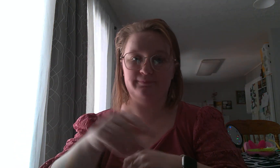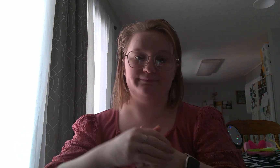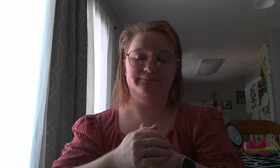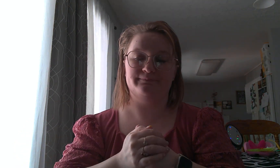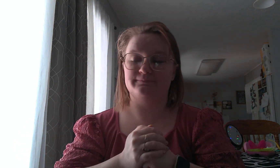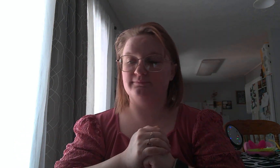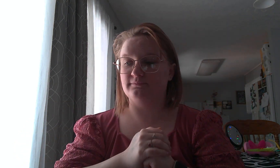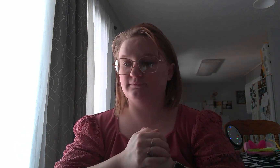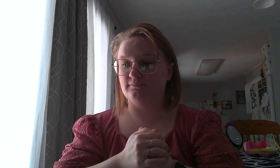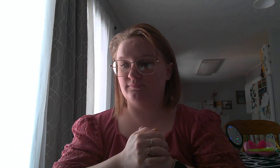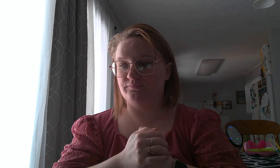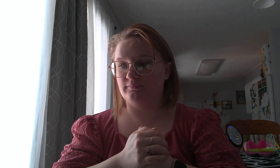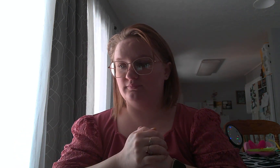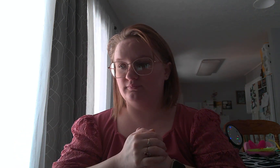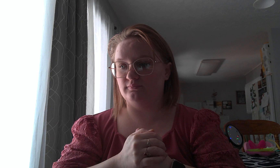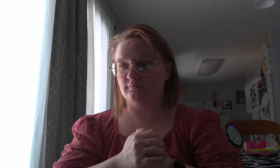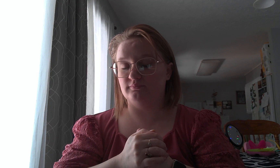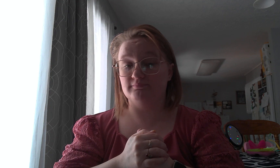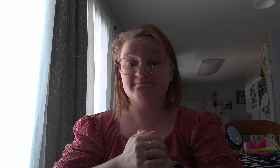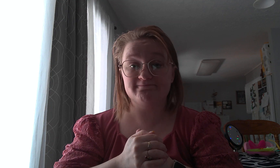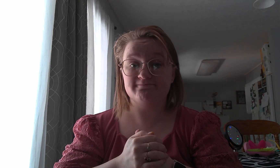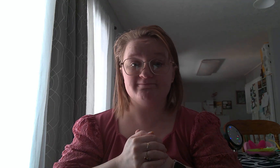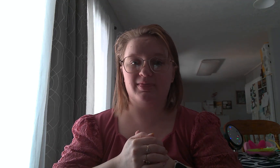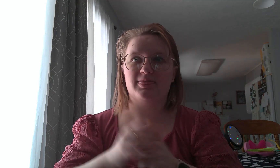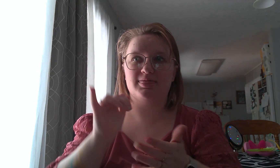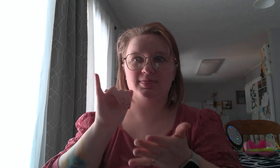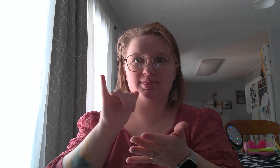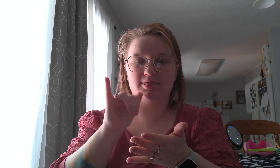I would give them a different assignment that would be equal.